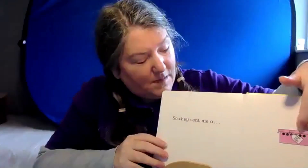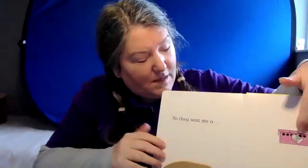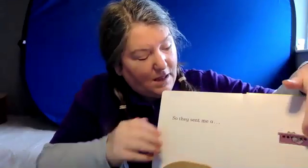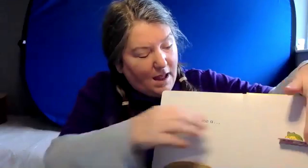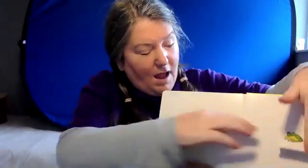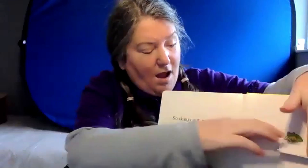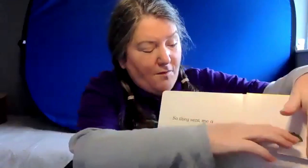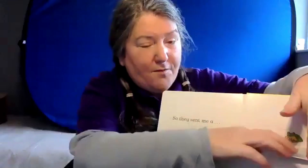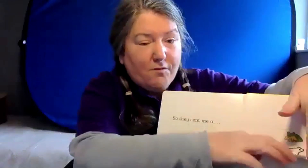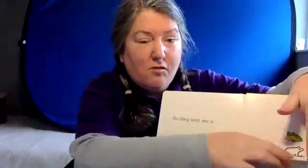a